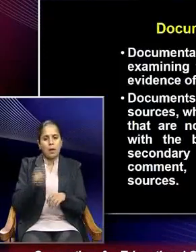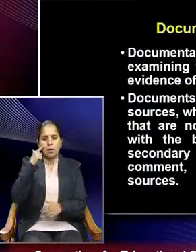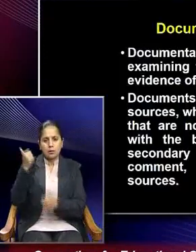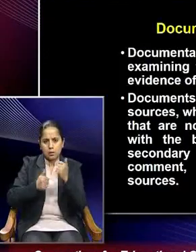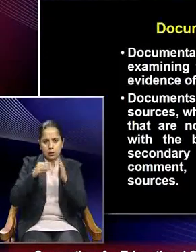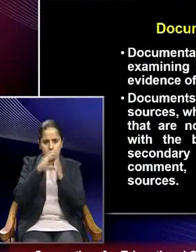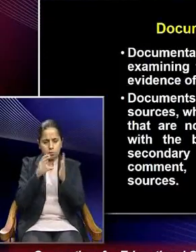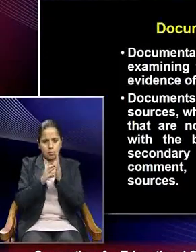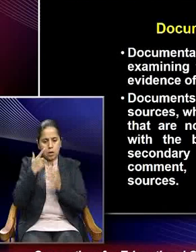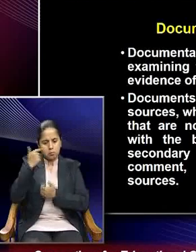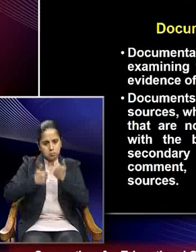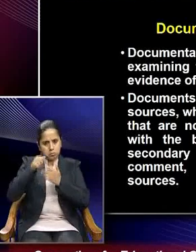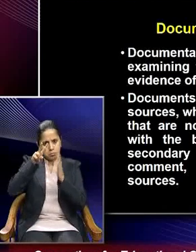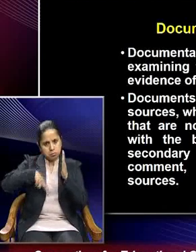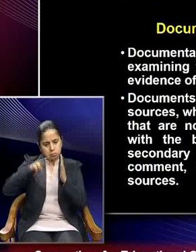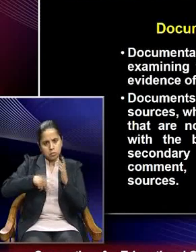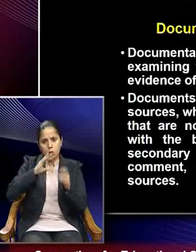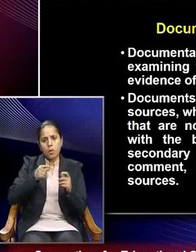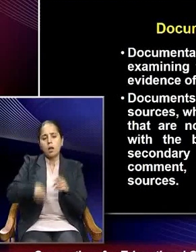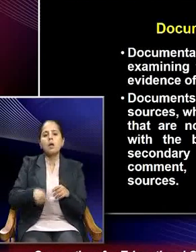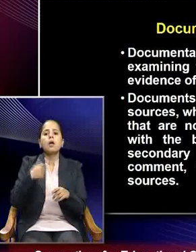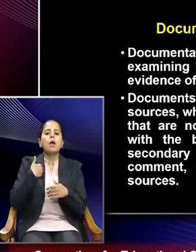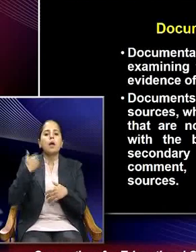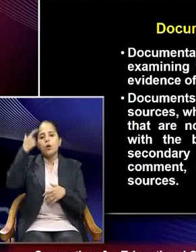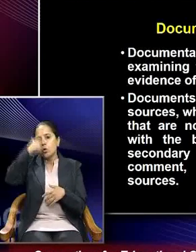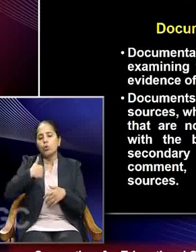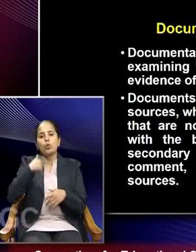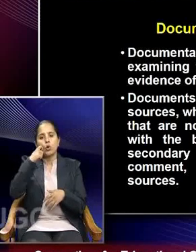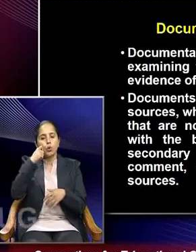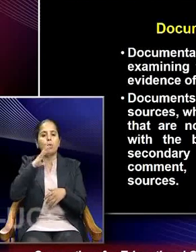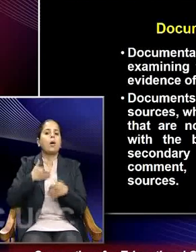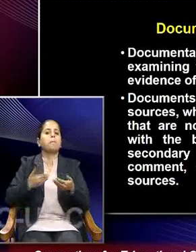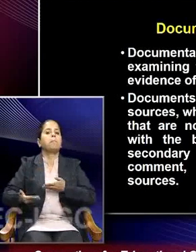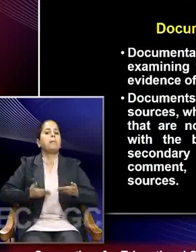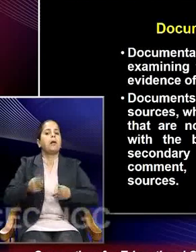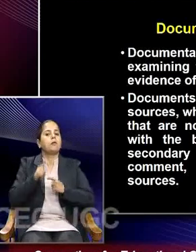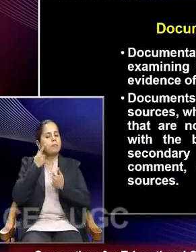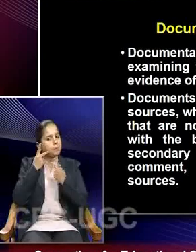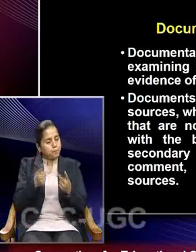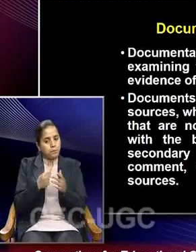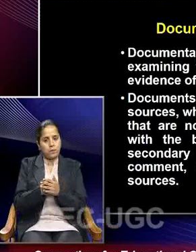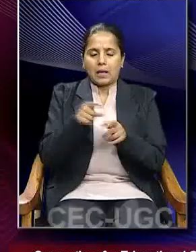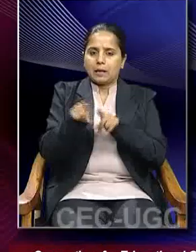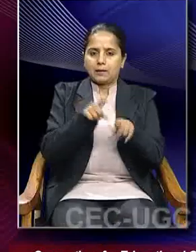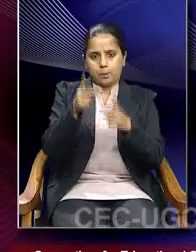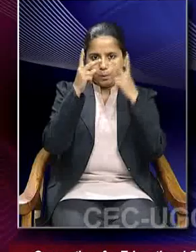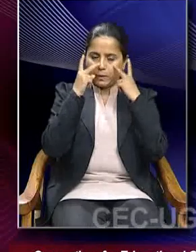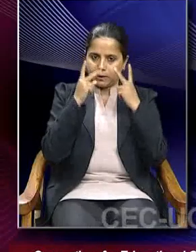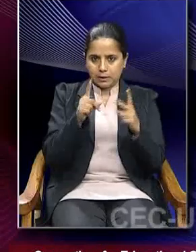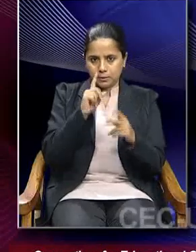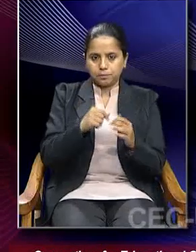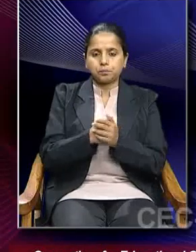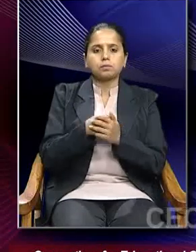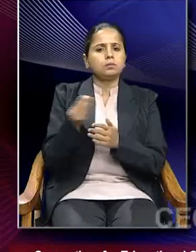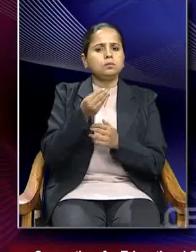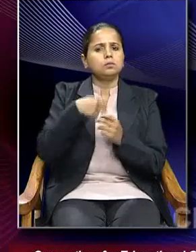and documents as evidence of human behavior. It was kind of, if we were to look into, say,